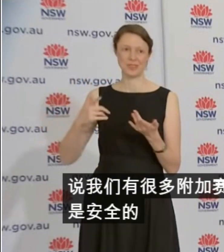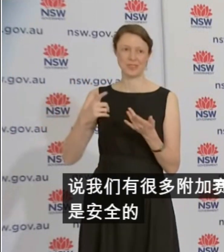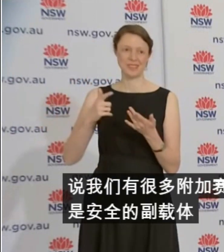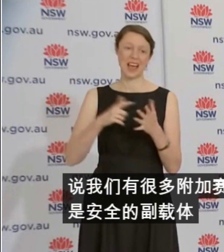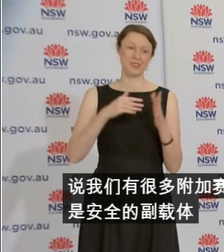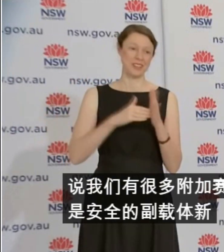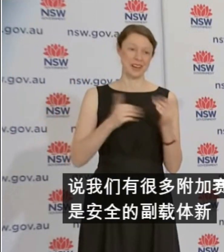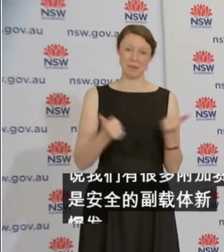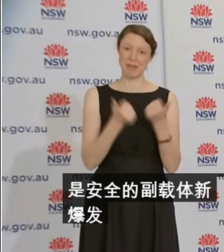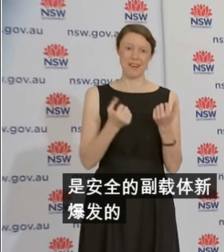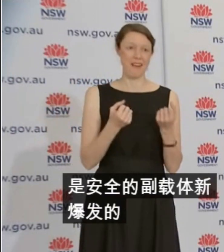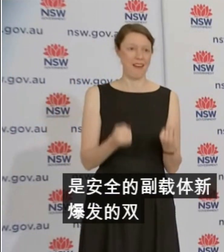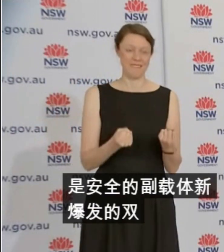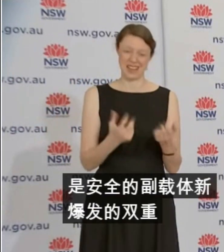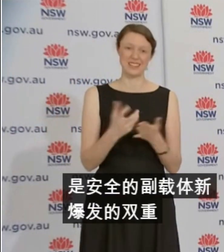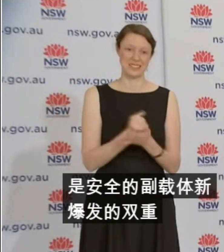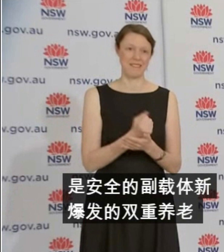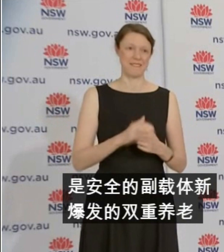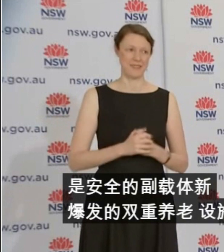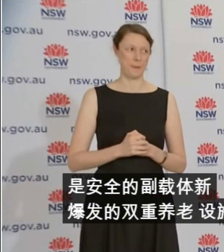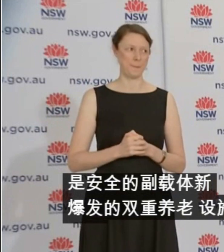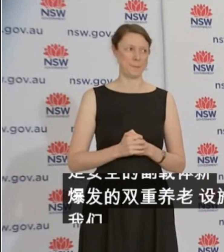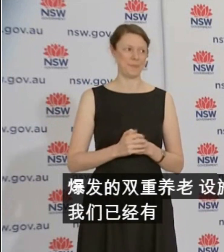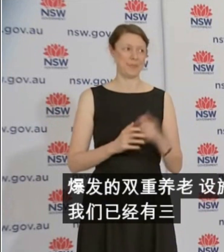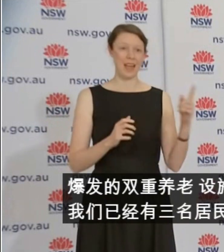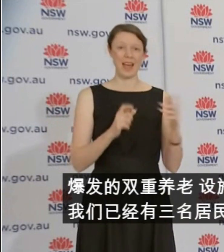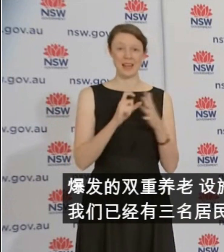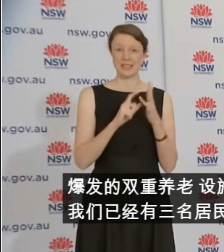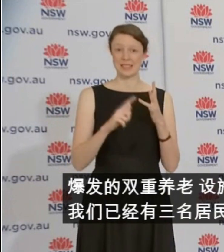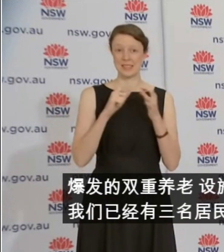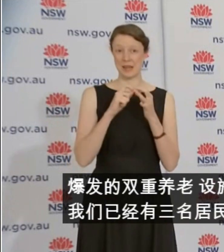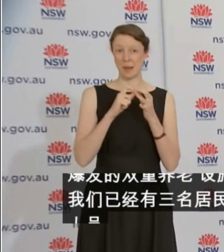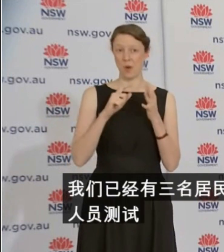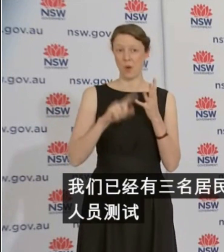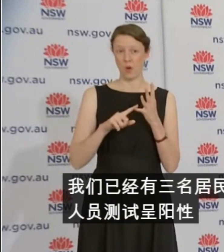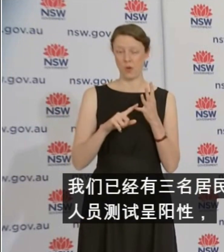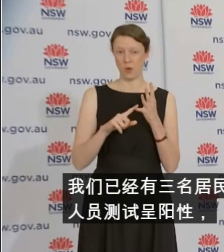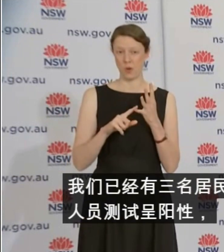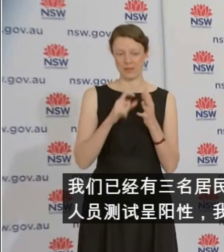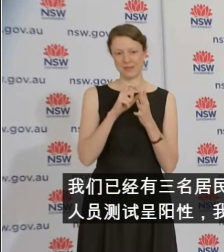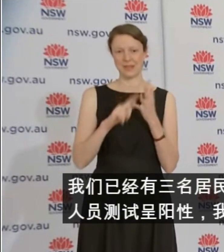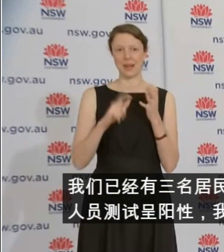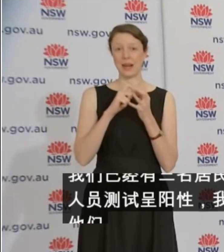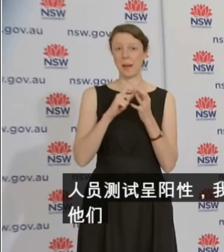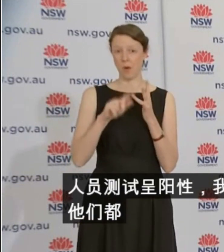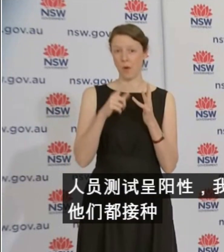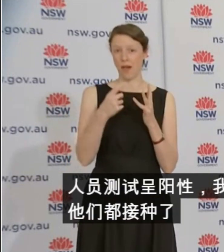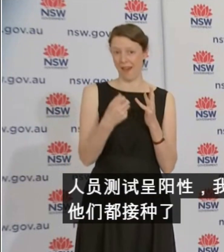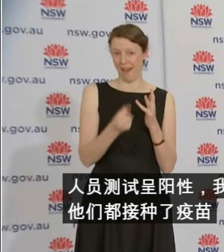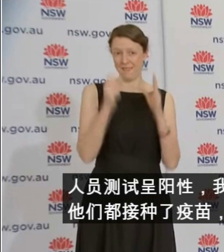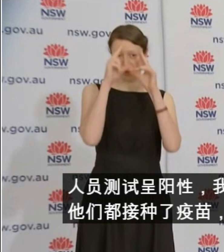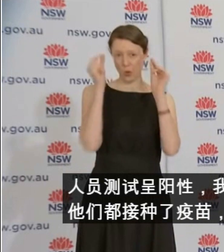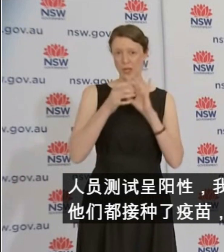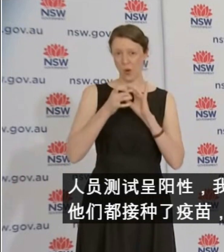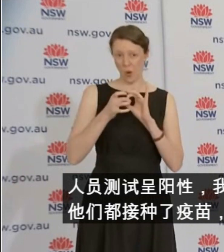safe. The new outbreak at a Dubbo aged care facility, we've had 3 residents and a staff member test positive. We understand they're all